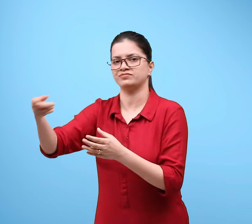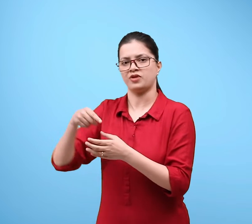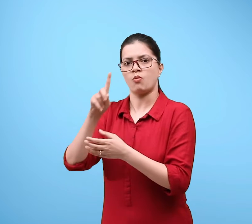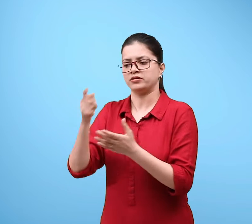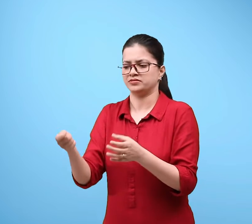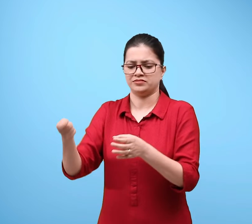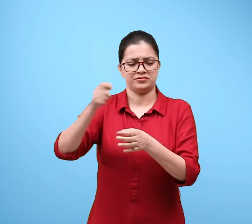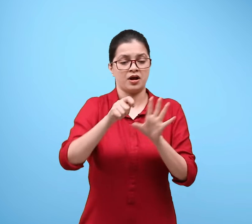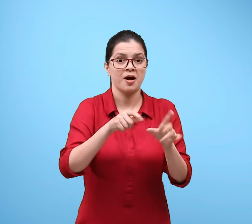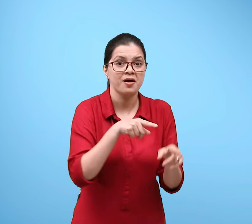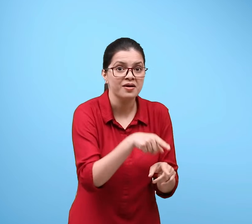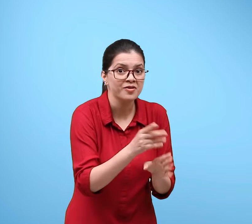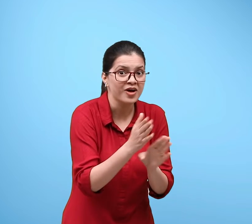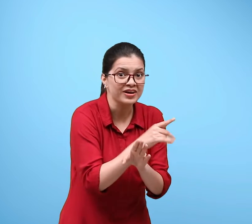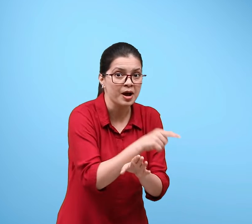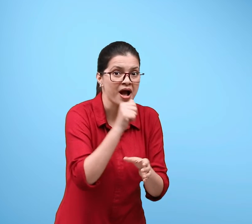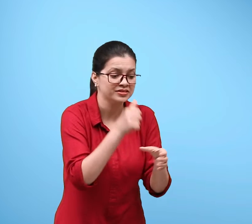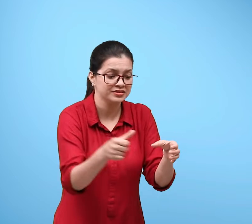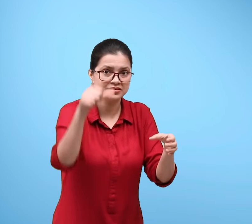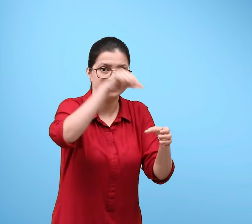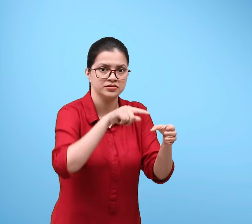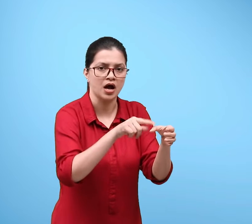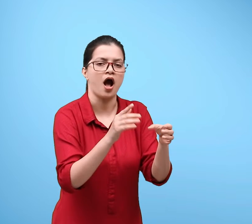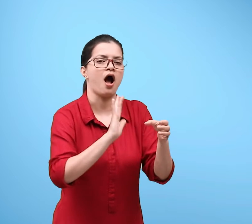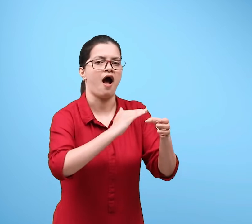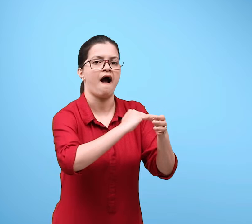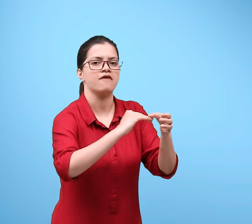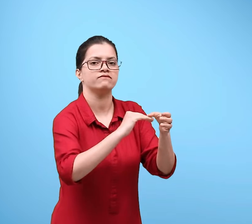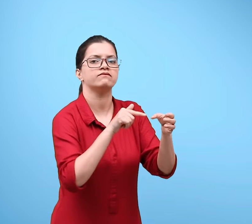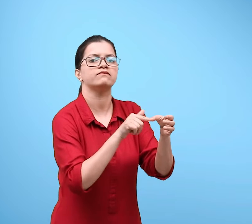Add a few spoonfuls of one liquid to this and stir it well.